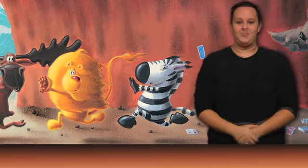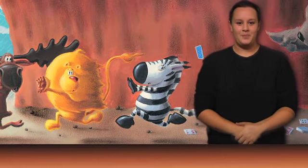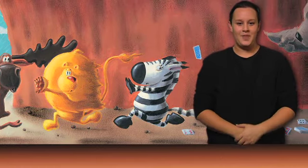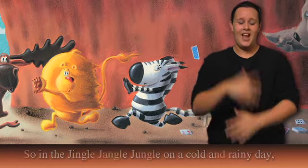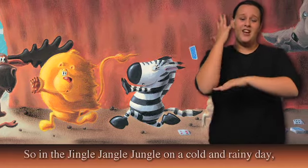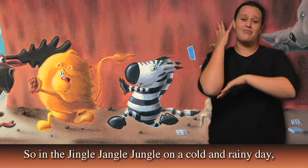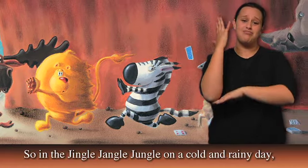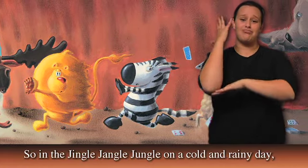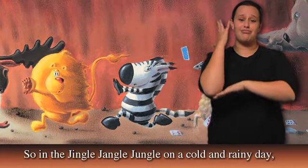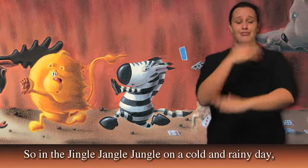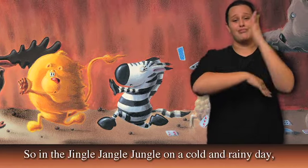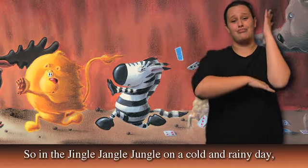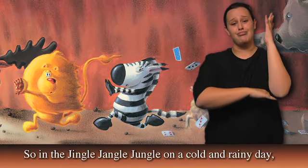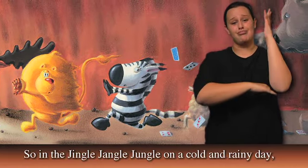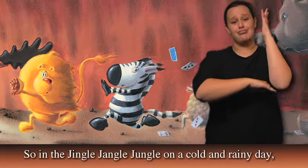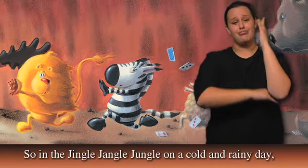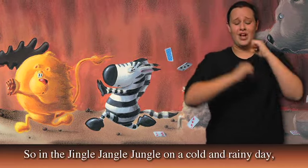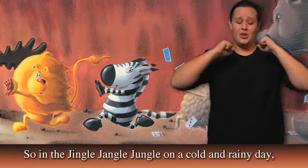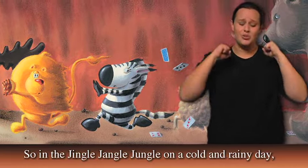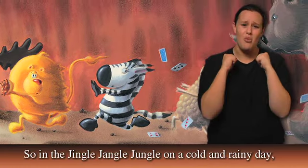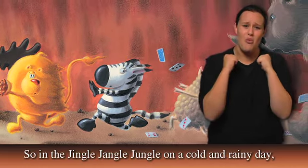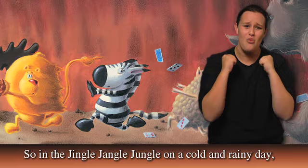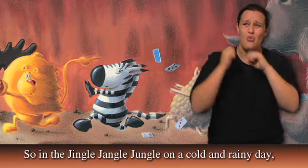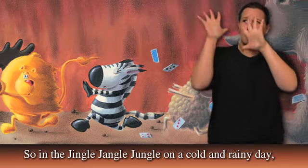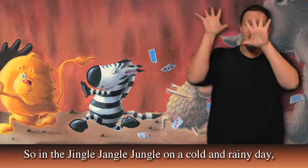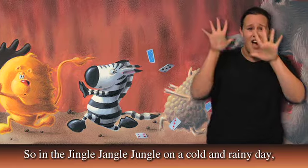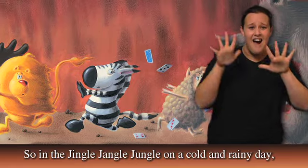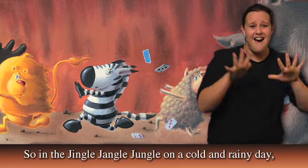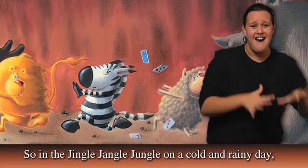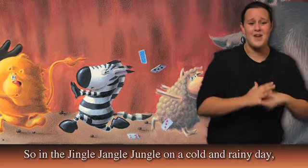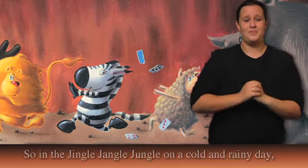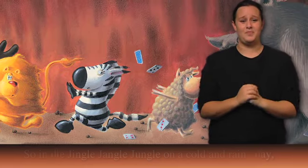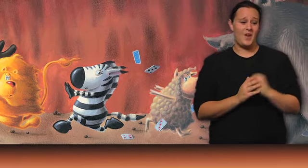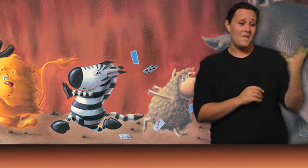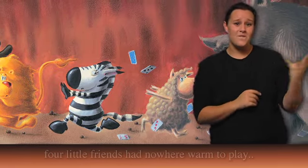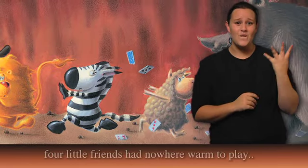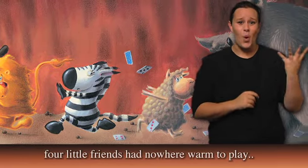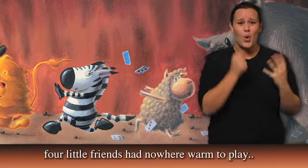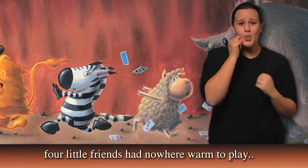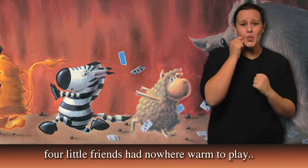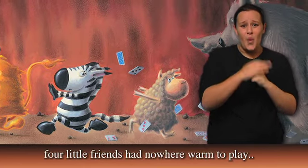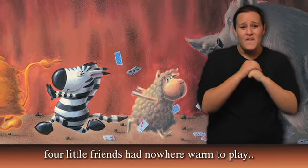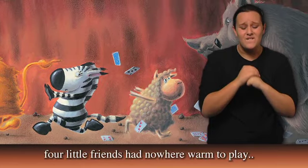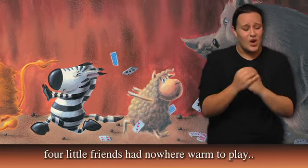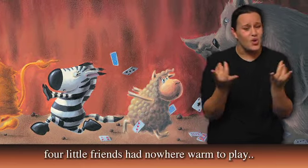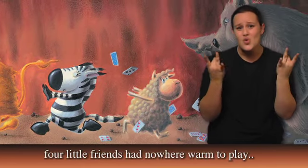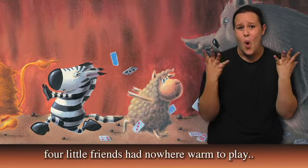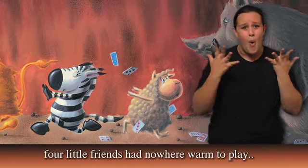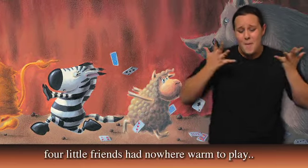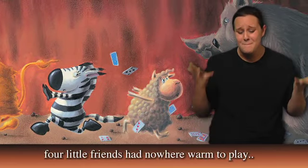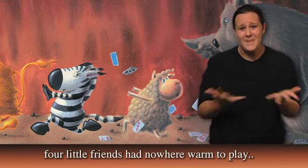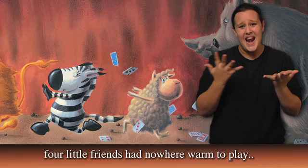the door so in the jingle jangle jungle on a cold and rainy day four little